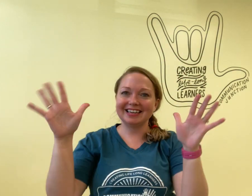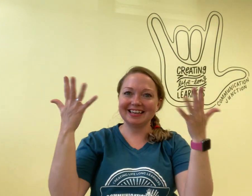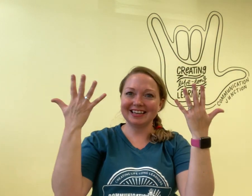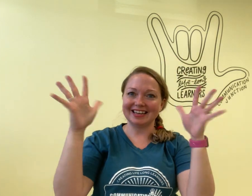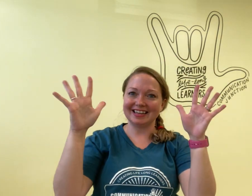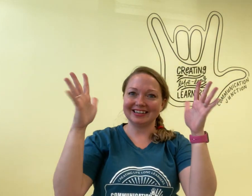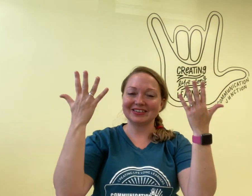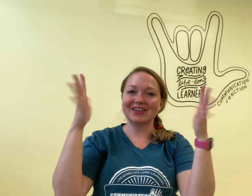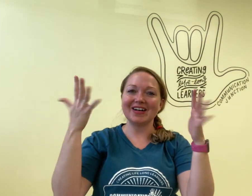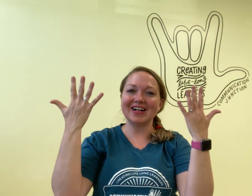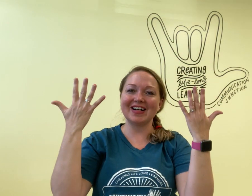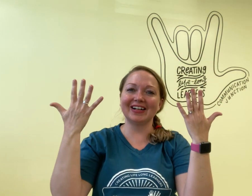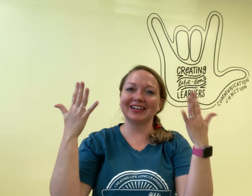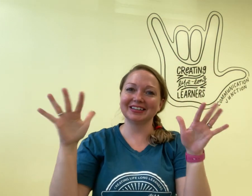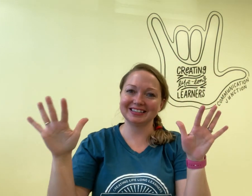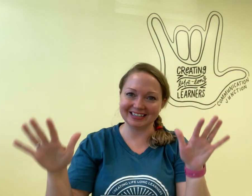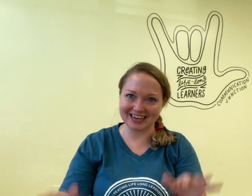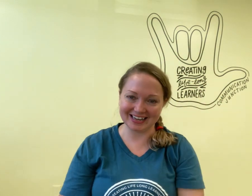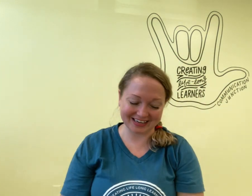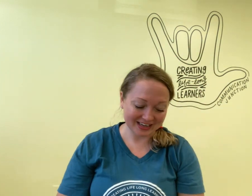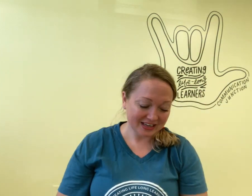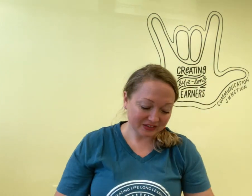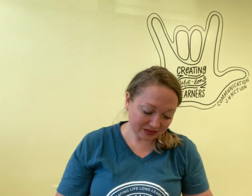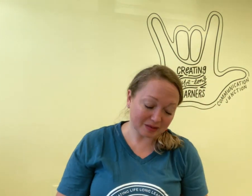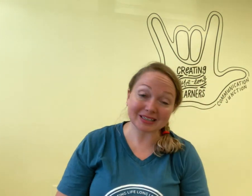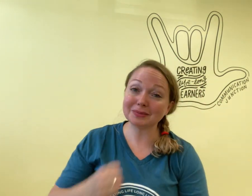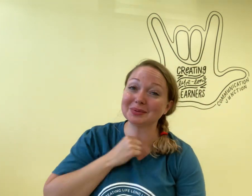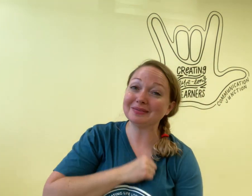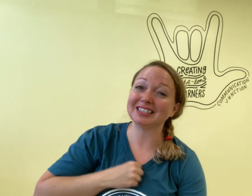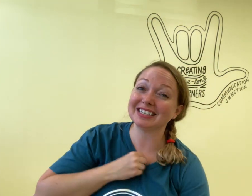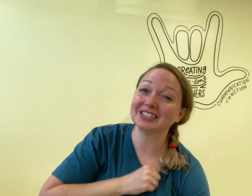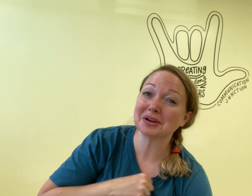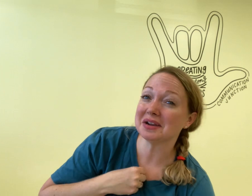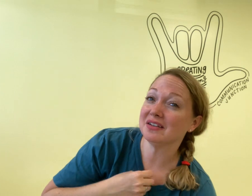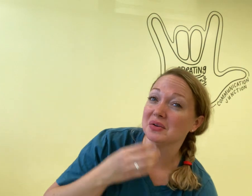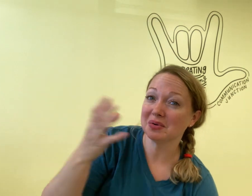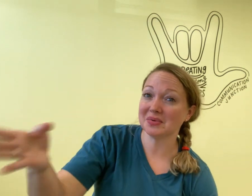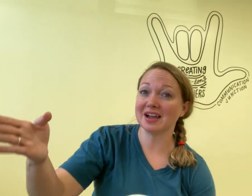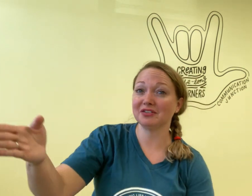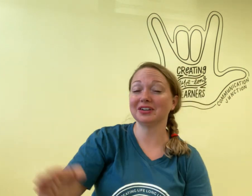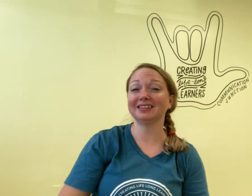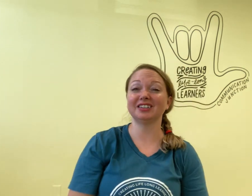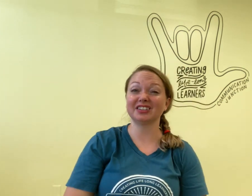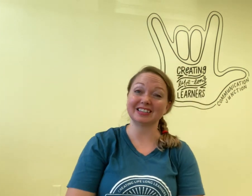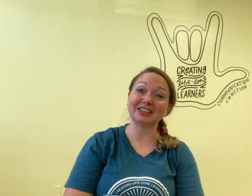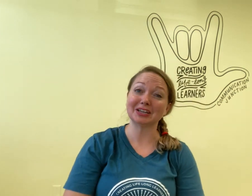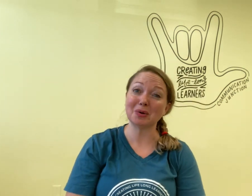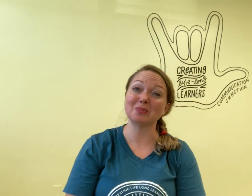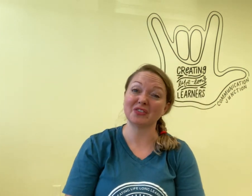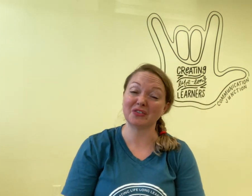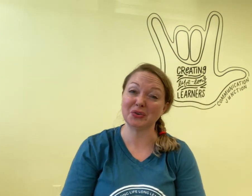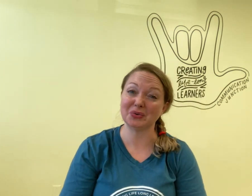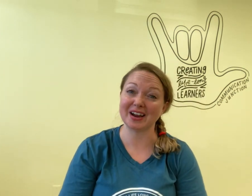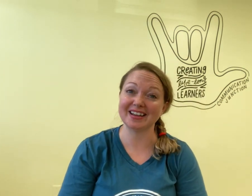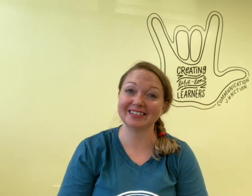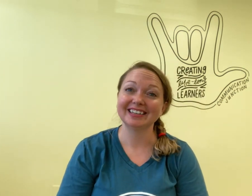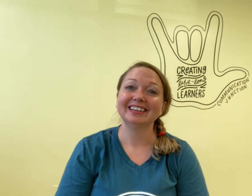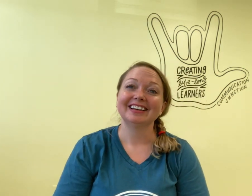The end, all done. So sometimes we have to say sorry even when we have good intentions of getting home for food, right?